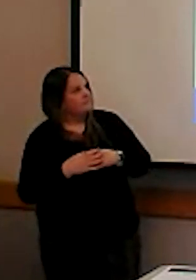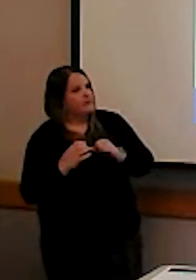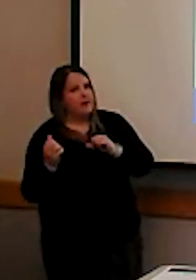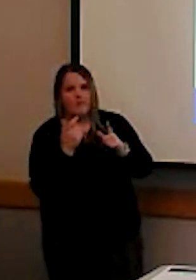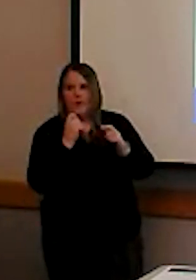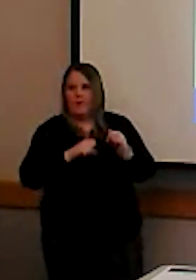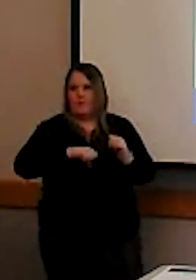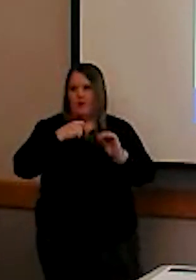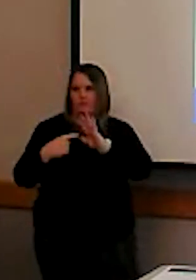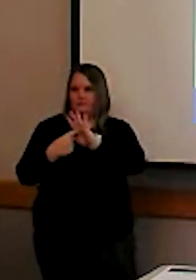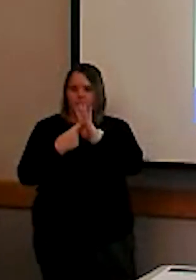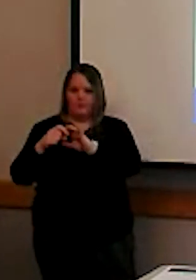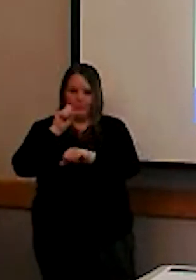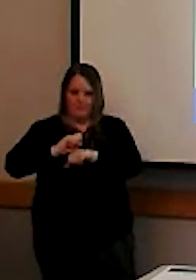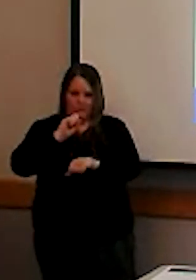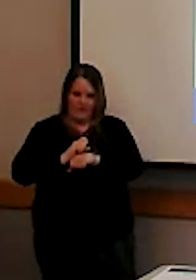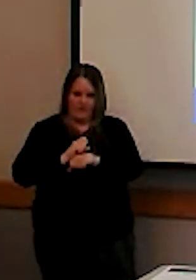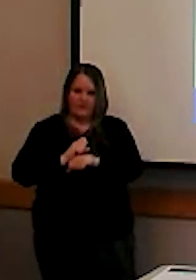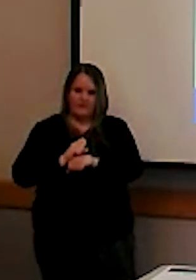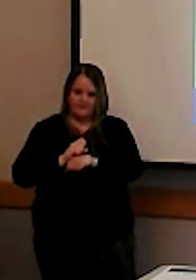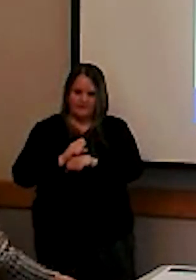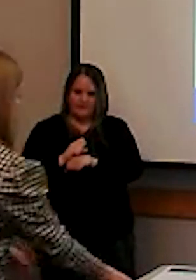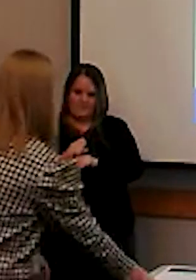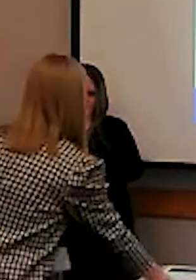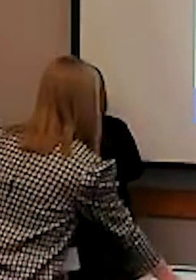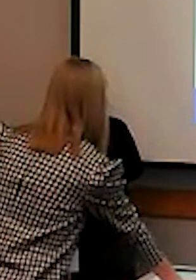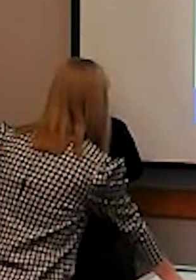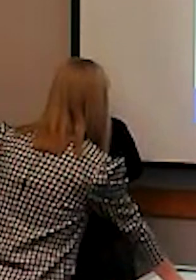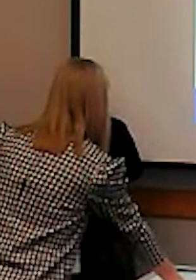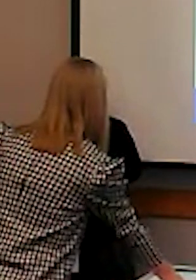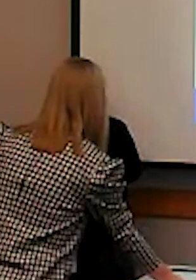They're always proud to show off their work. And here is like their